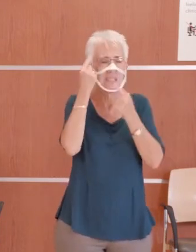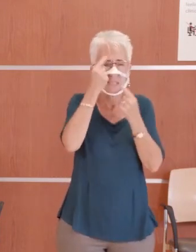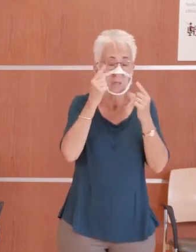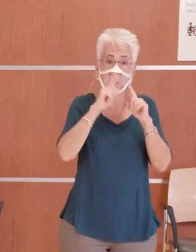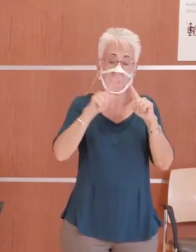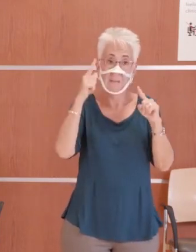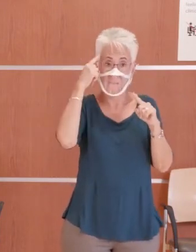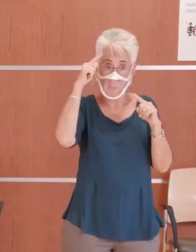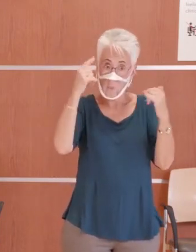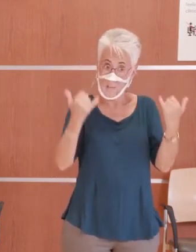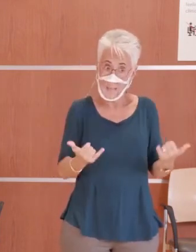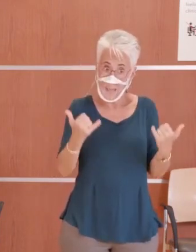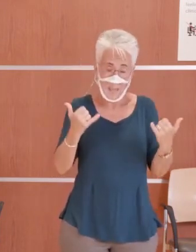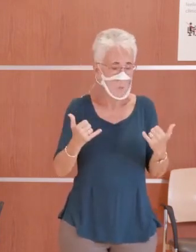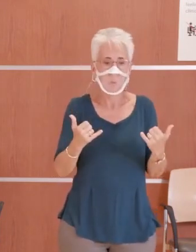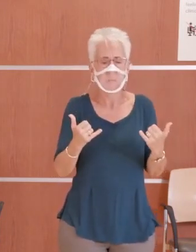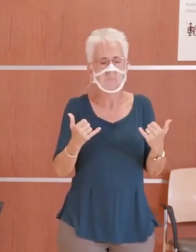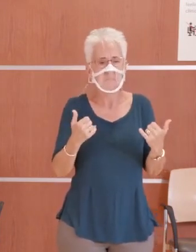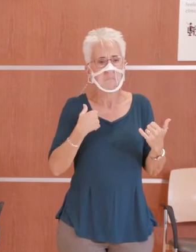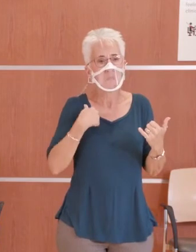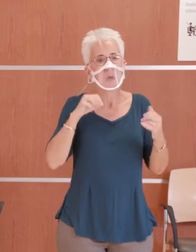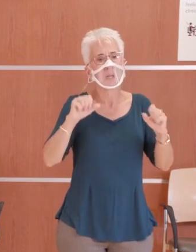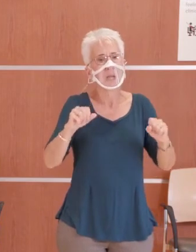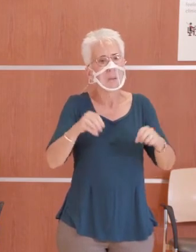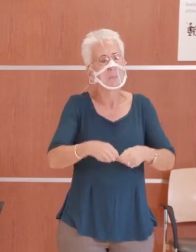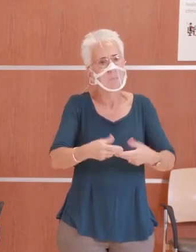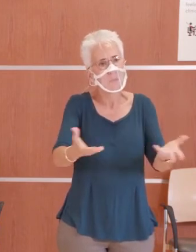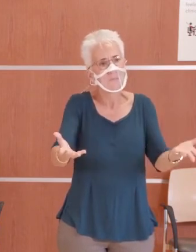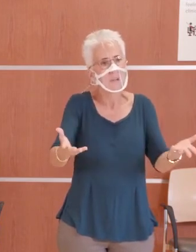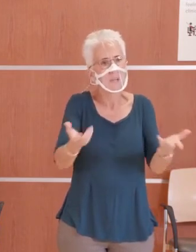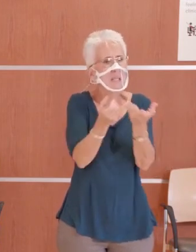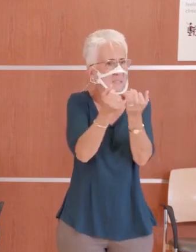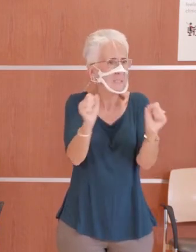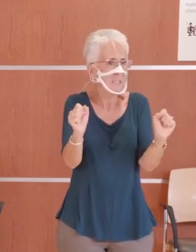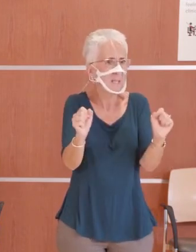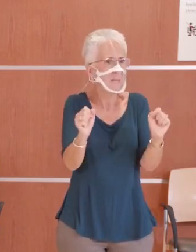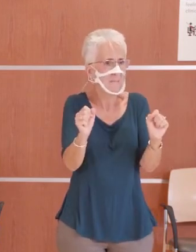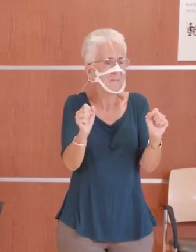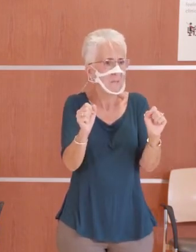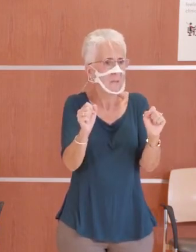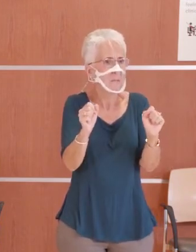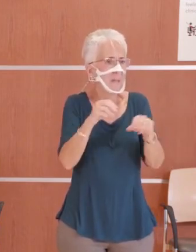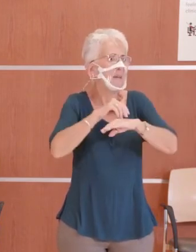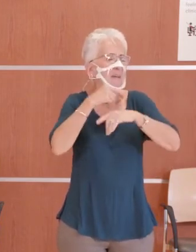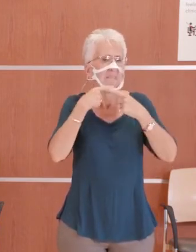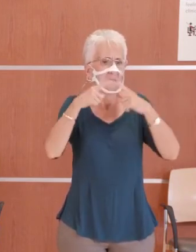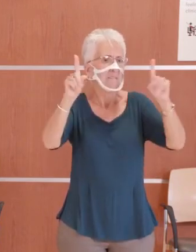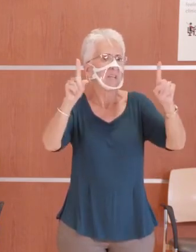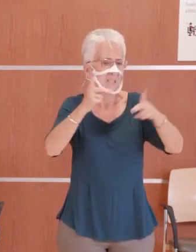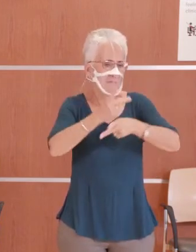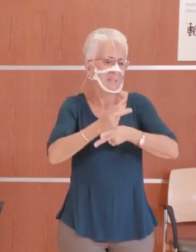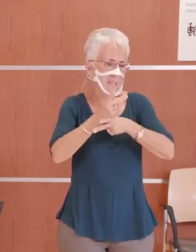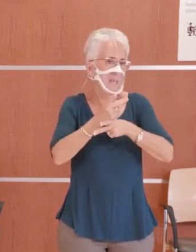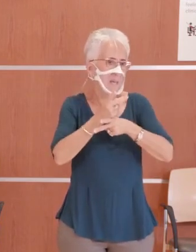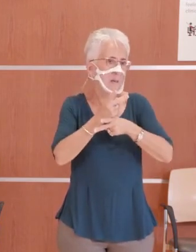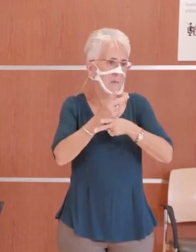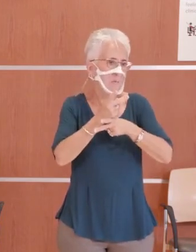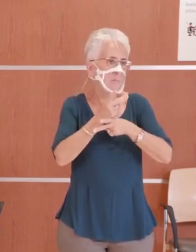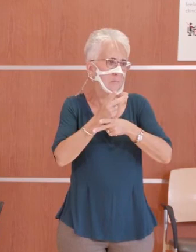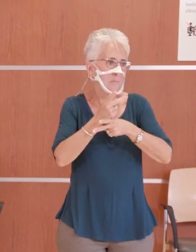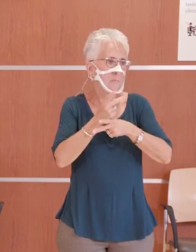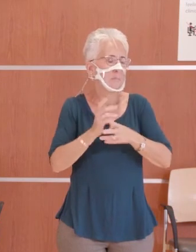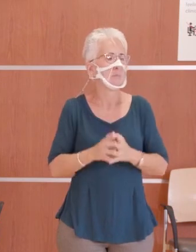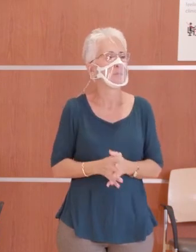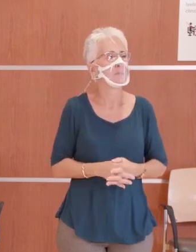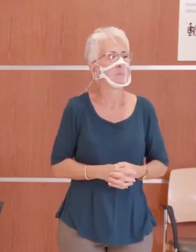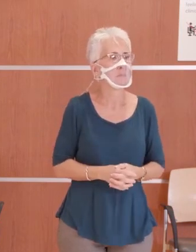But right now, we think that we're able to provide, and our data show we're providing safe and effective care with our current approach to this.